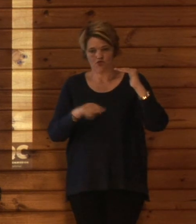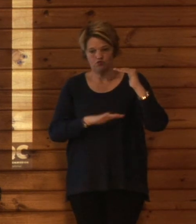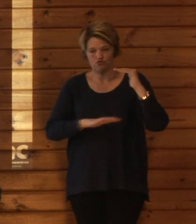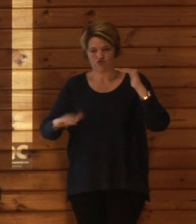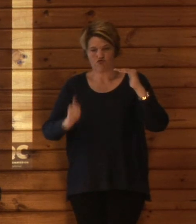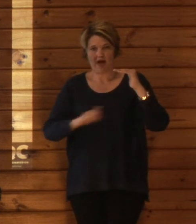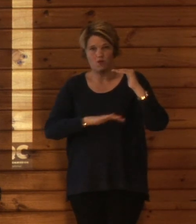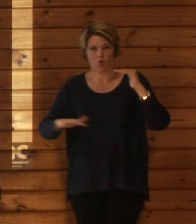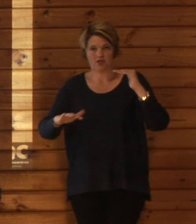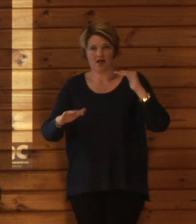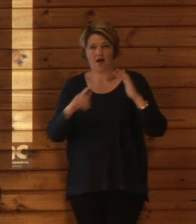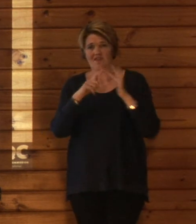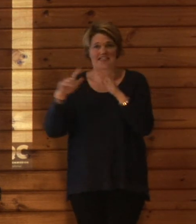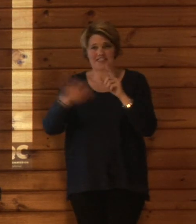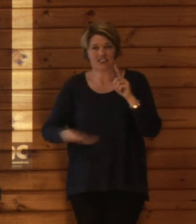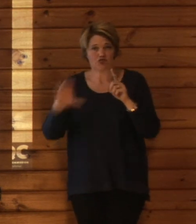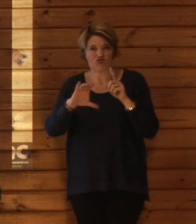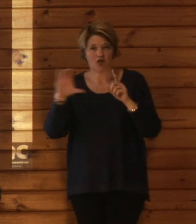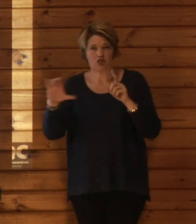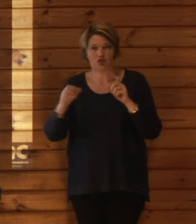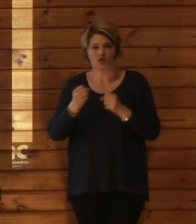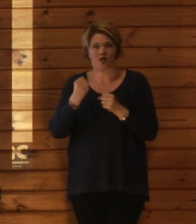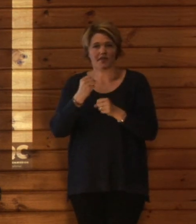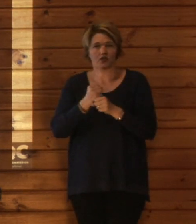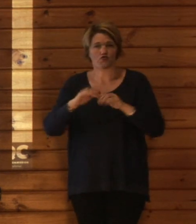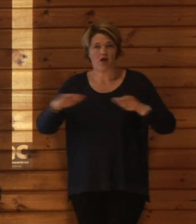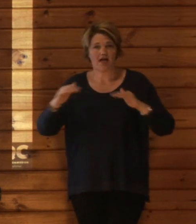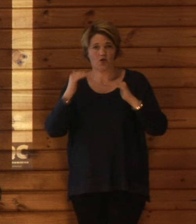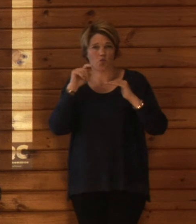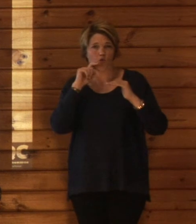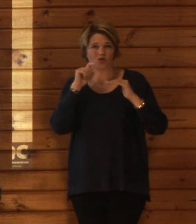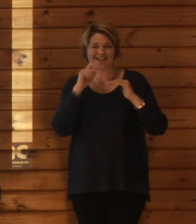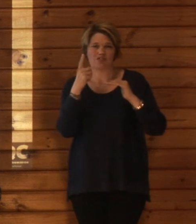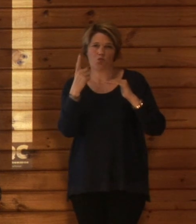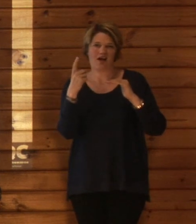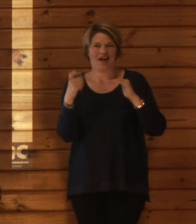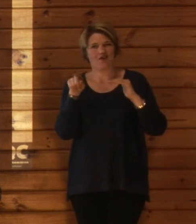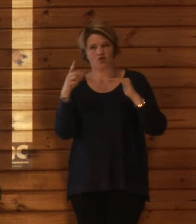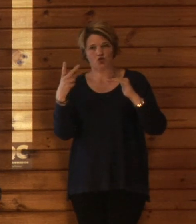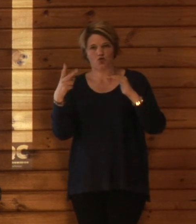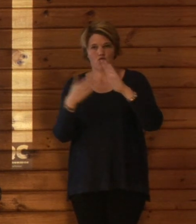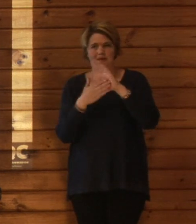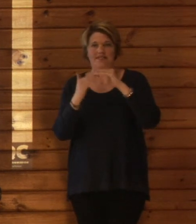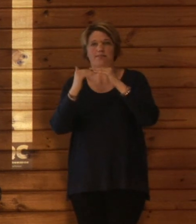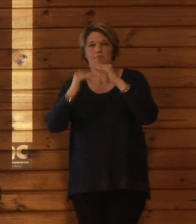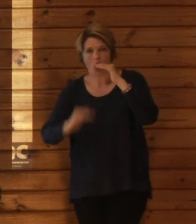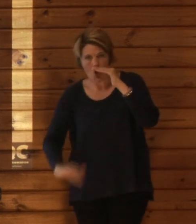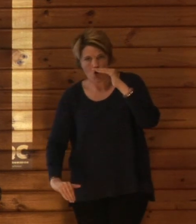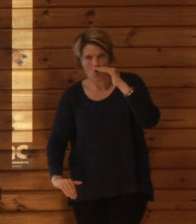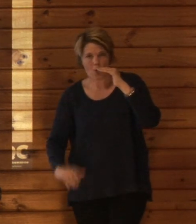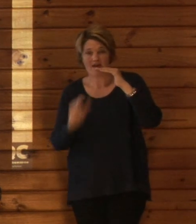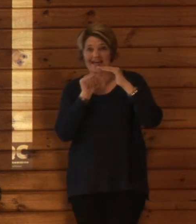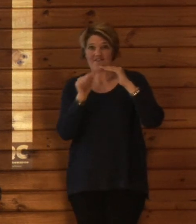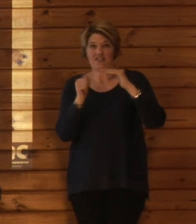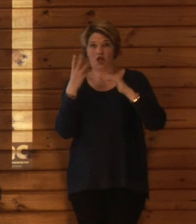about 1.5 to 2 metres below ground level. If that groundwater gets to be sort of 3 metres or so below ground level, and